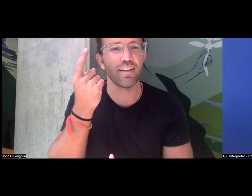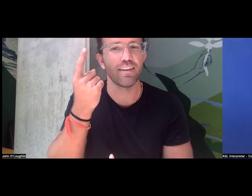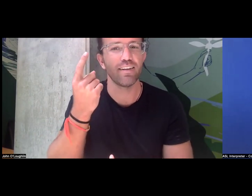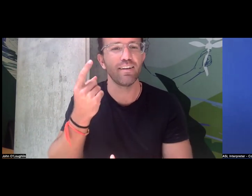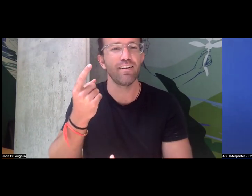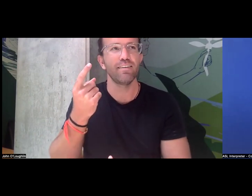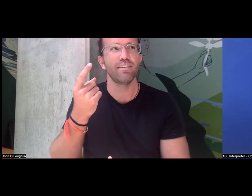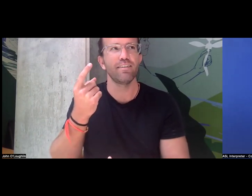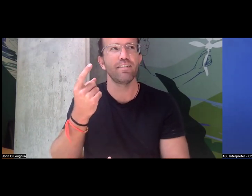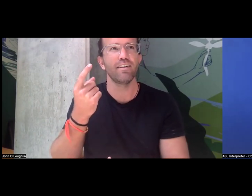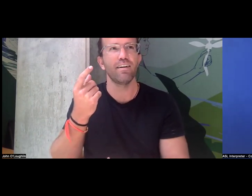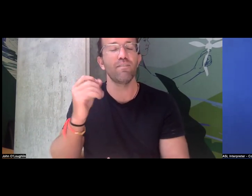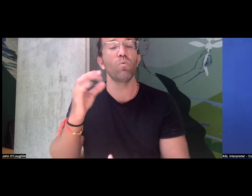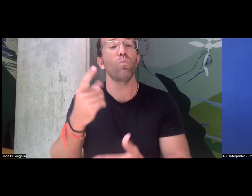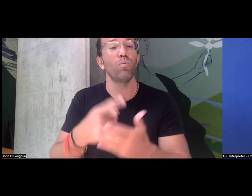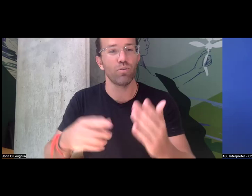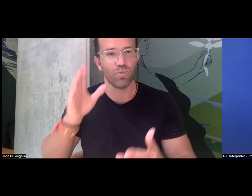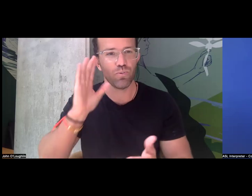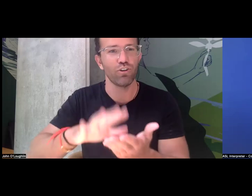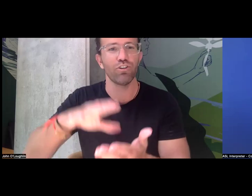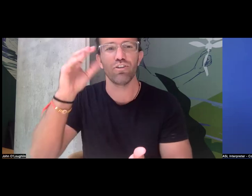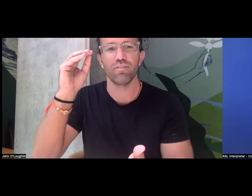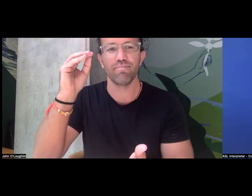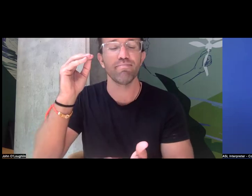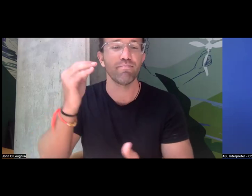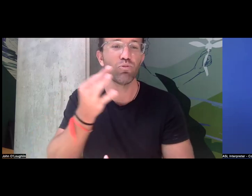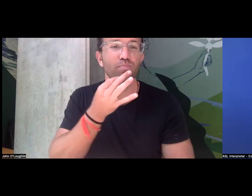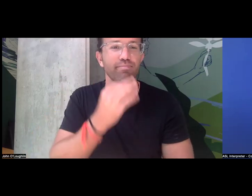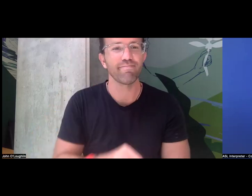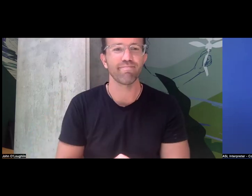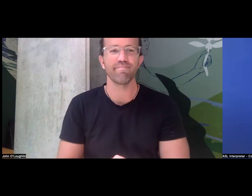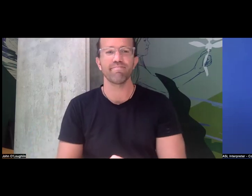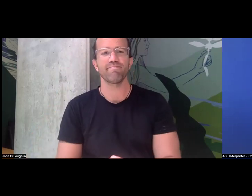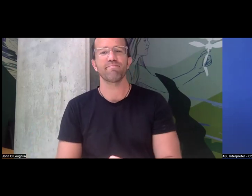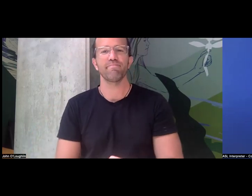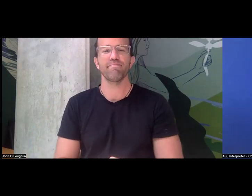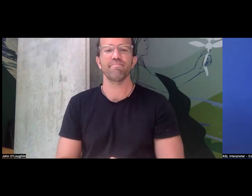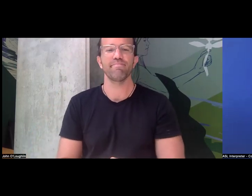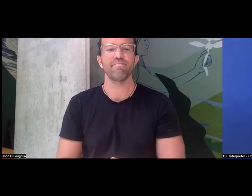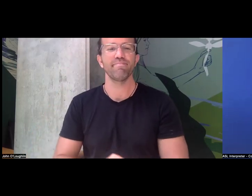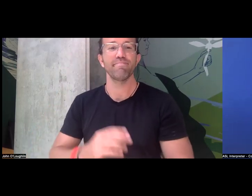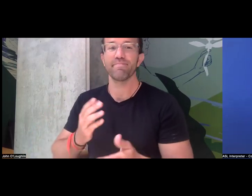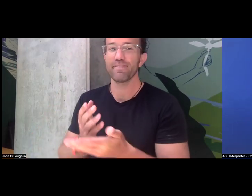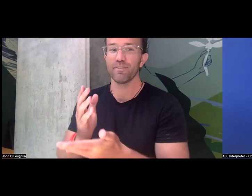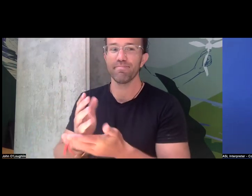can see kind of a better understanding of what you will be learning pretty soon.